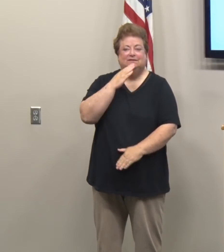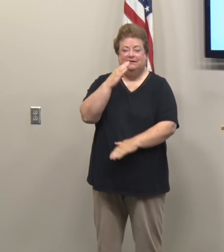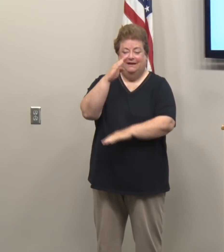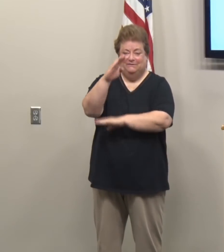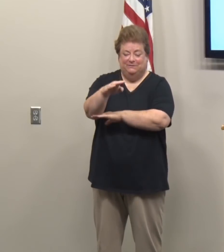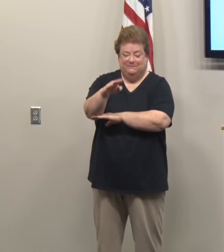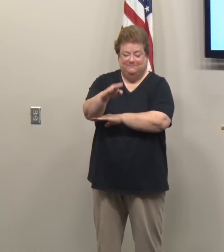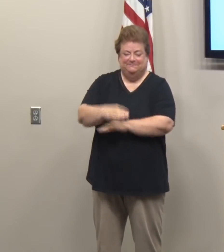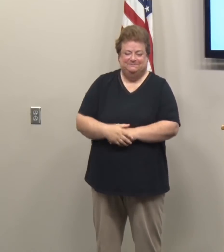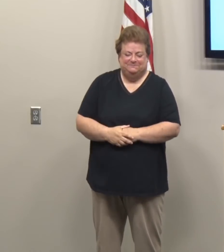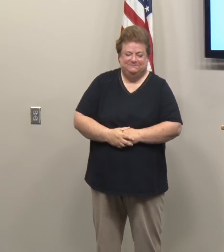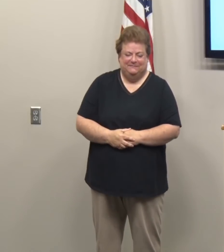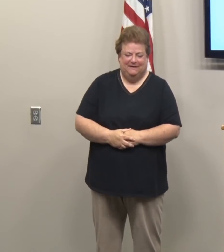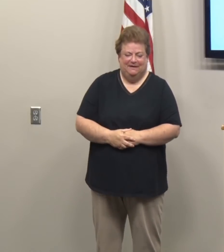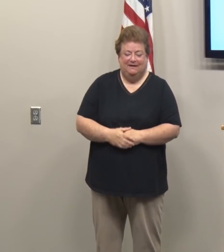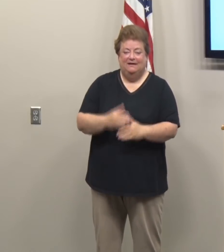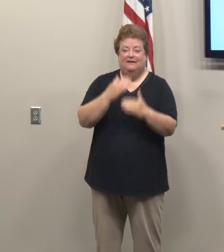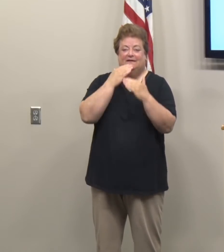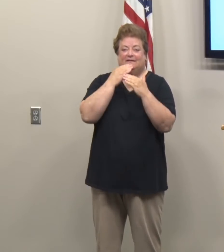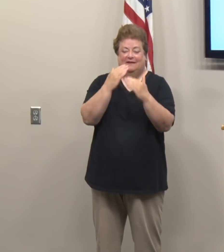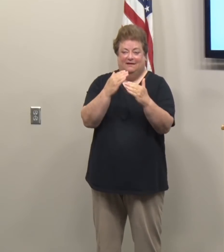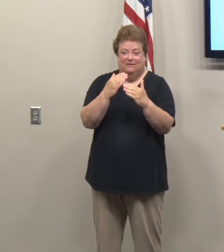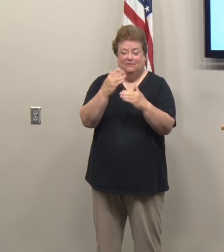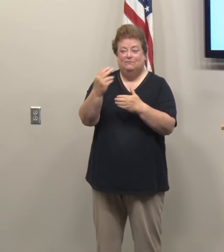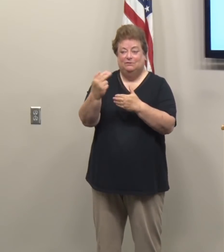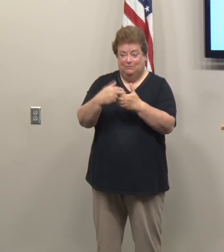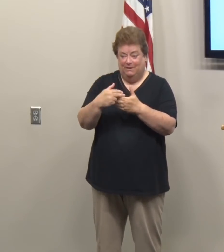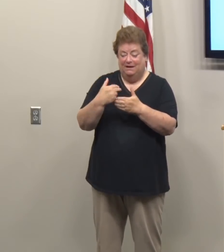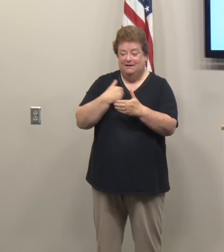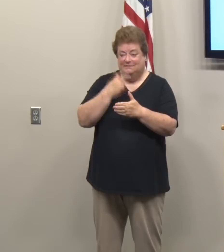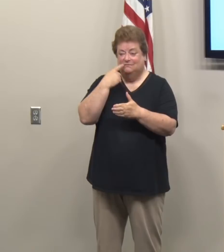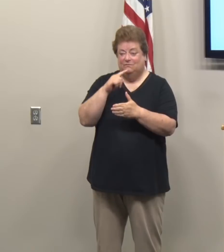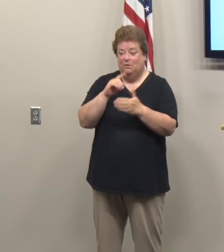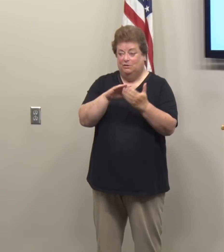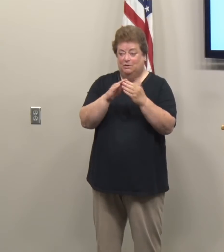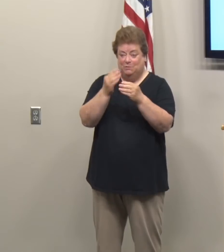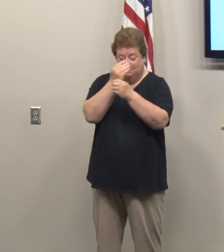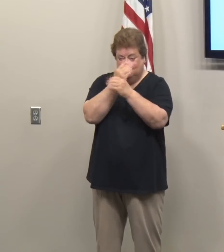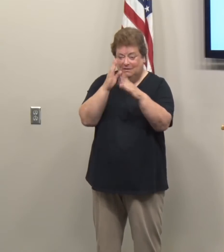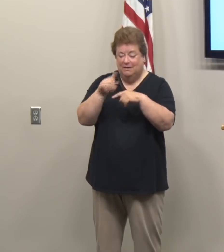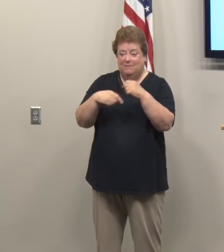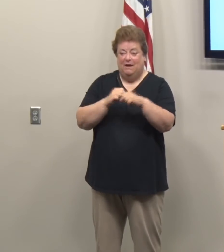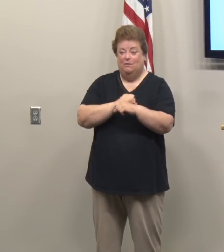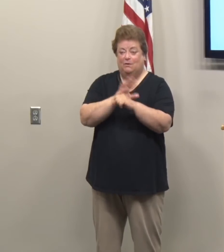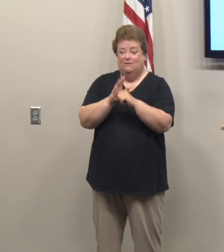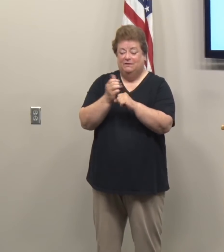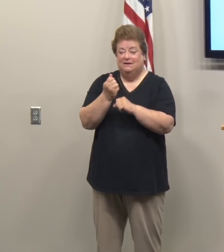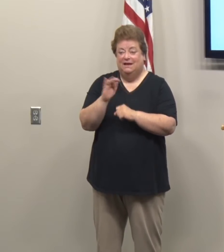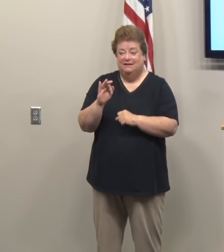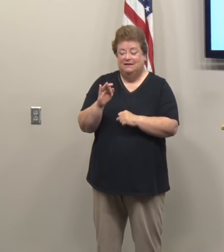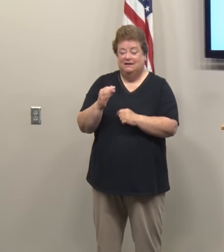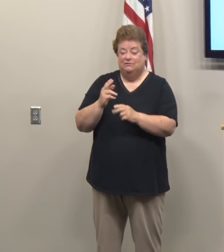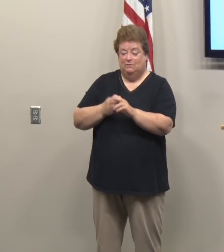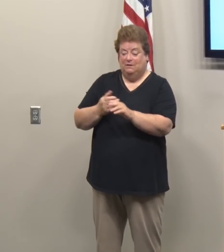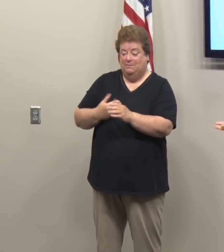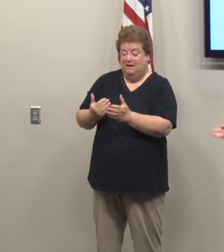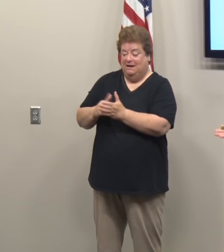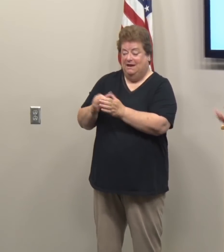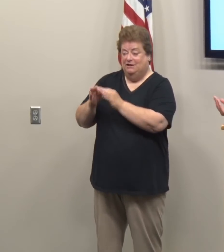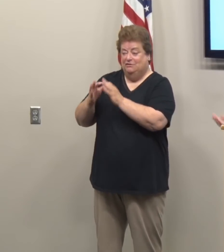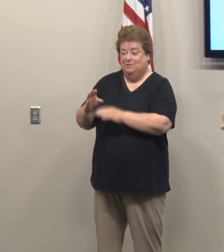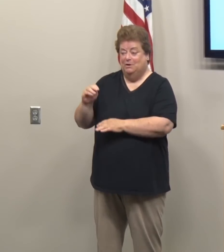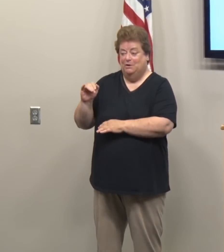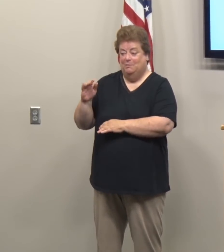Good afternoon. Thank you for joining us for this community briefing on COVID-19. Joining me once again is interpreter